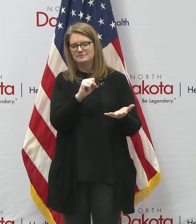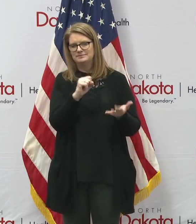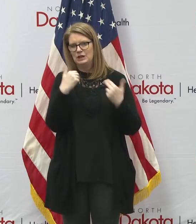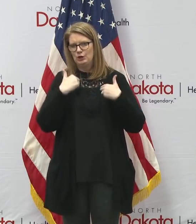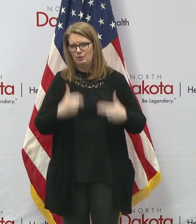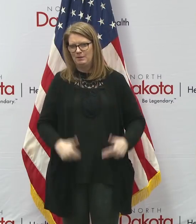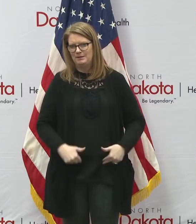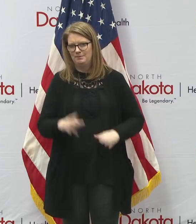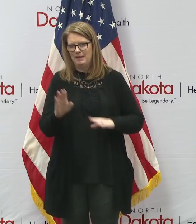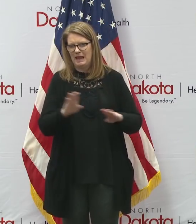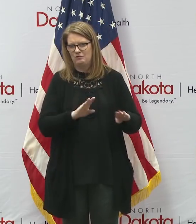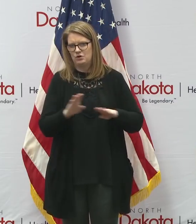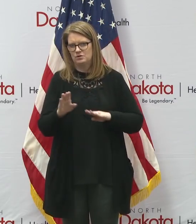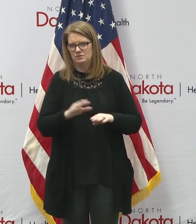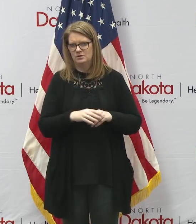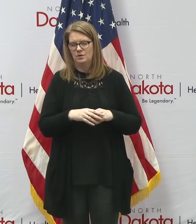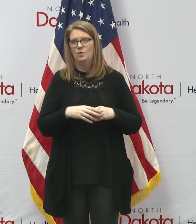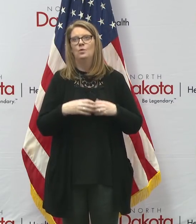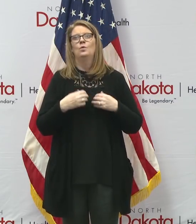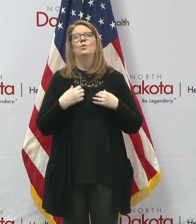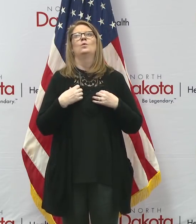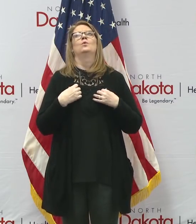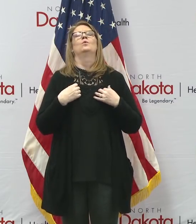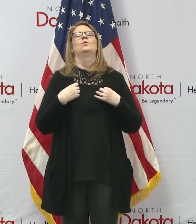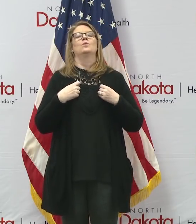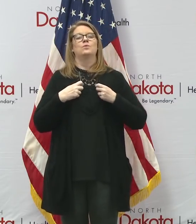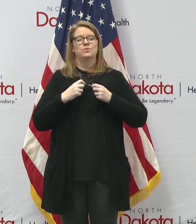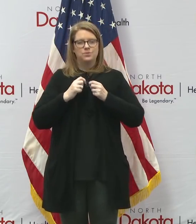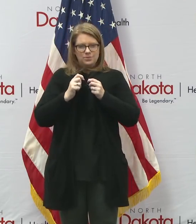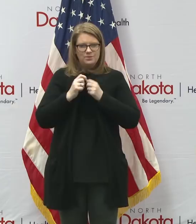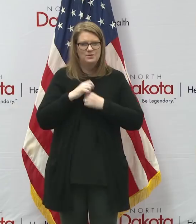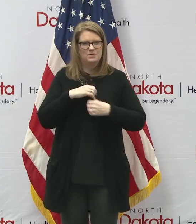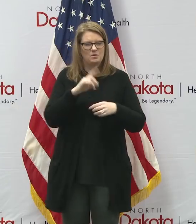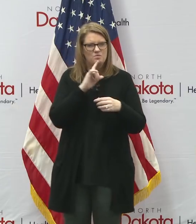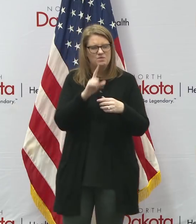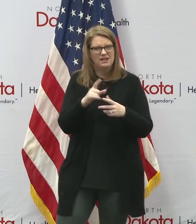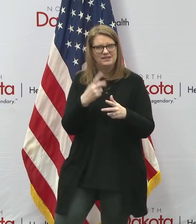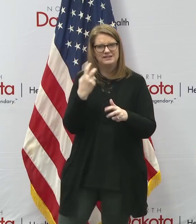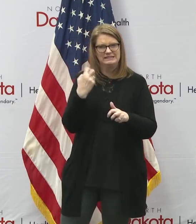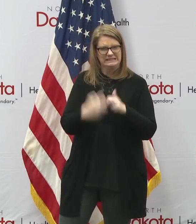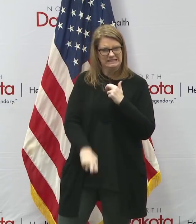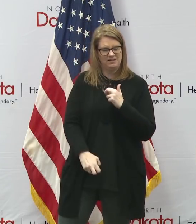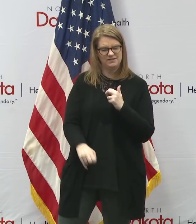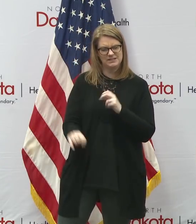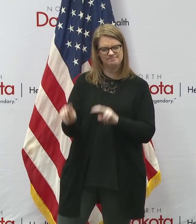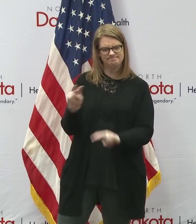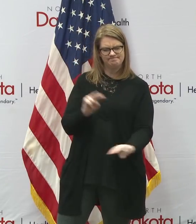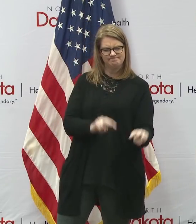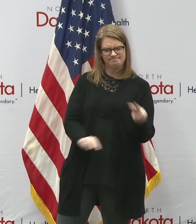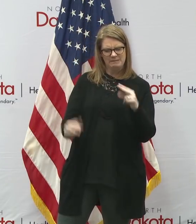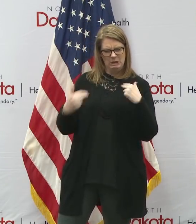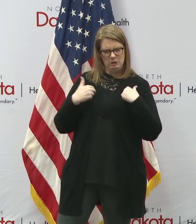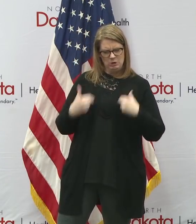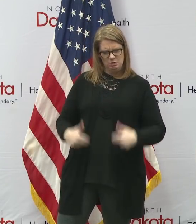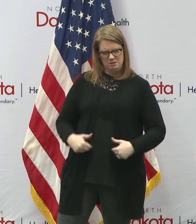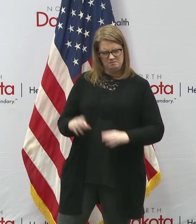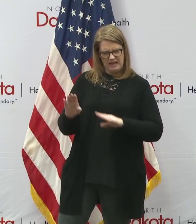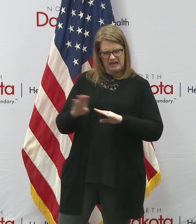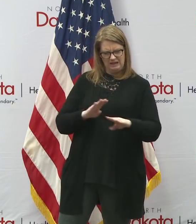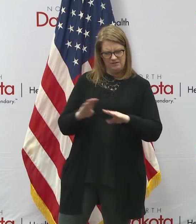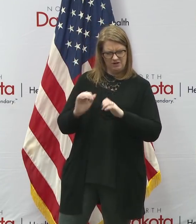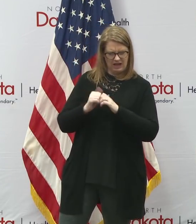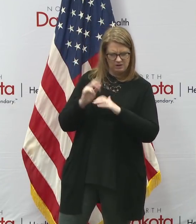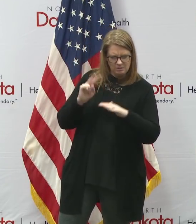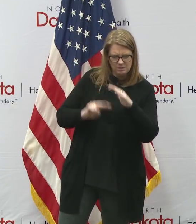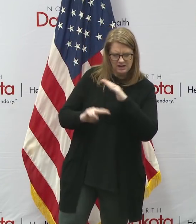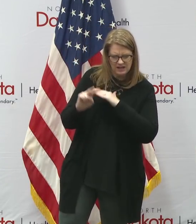hard to really understand what human behavior would be in. It's likely that if a place like